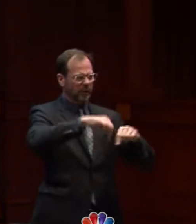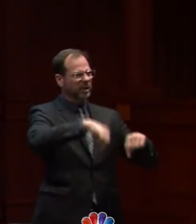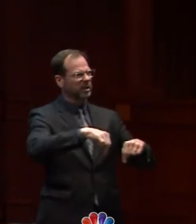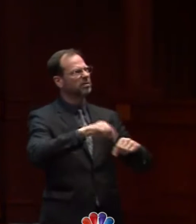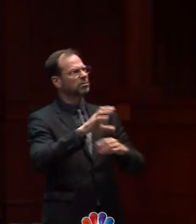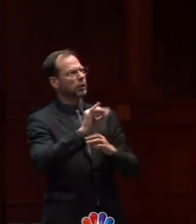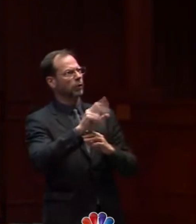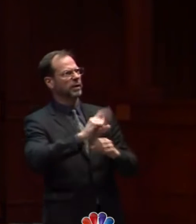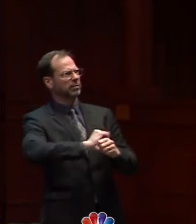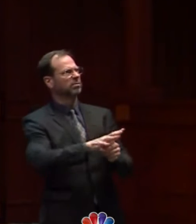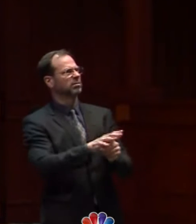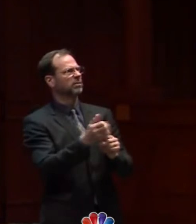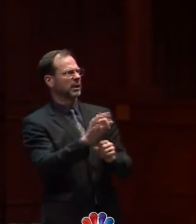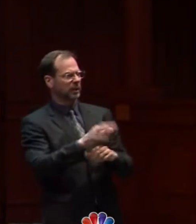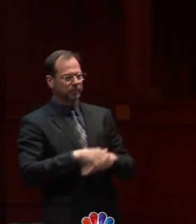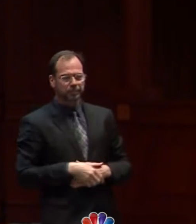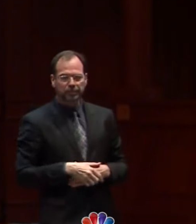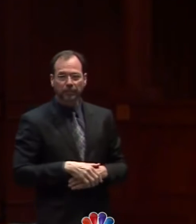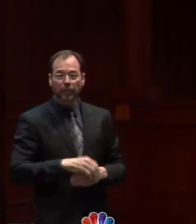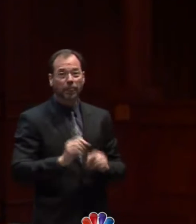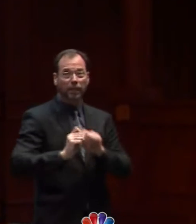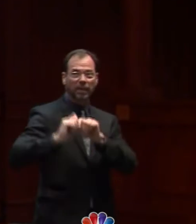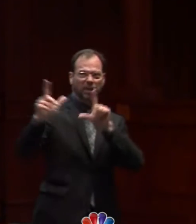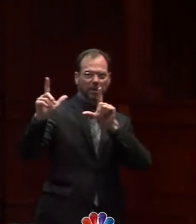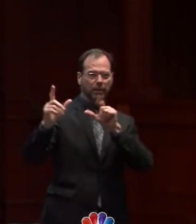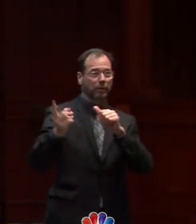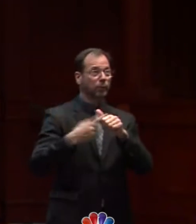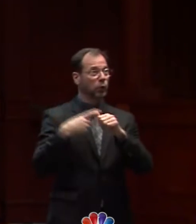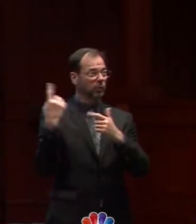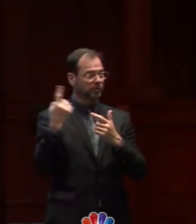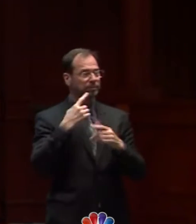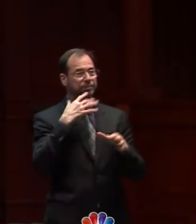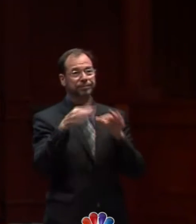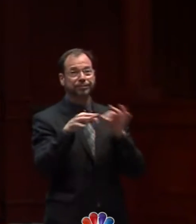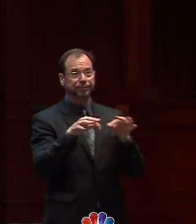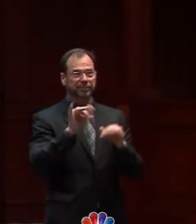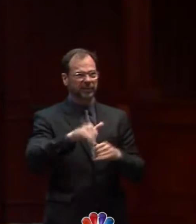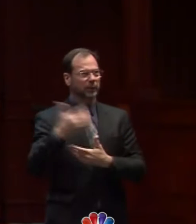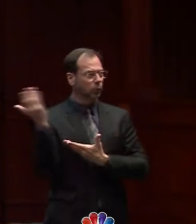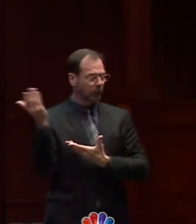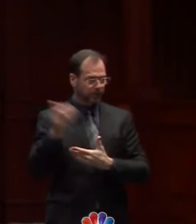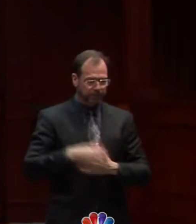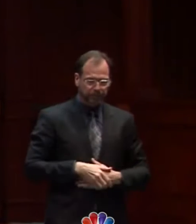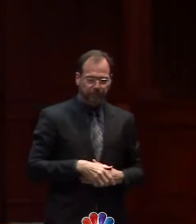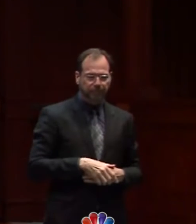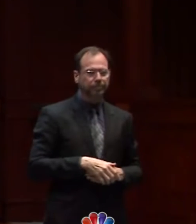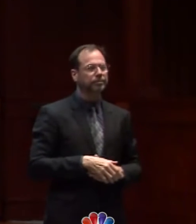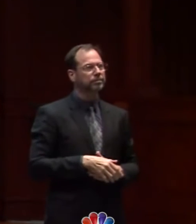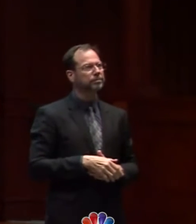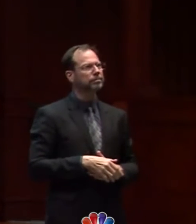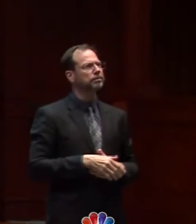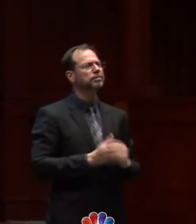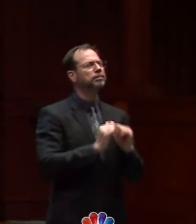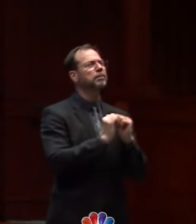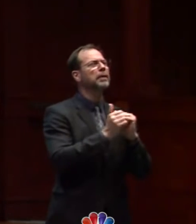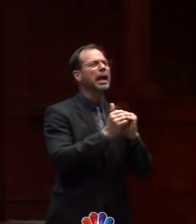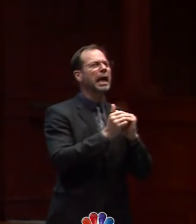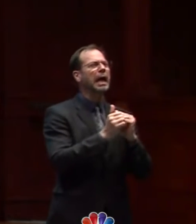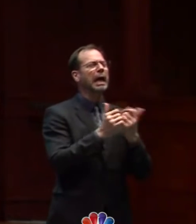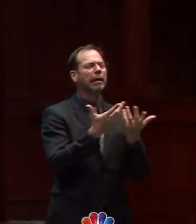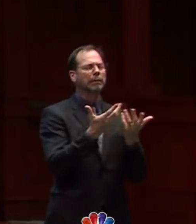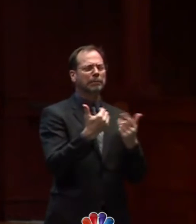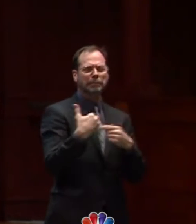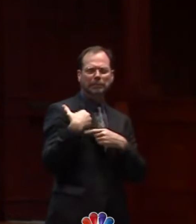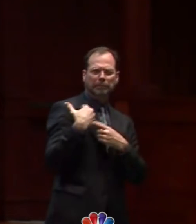this first slide, what we're talking about here is strategies that have already been